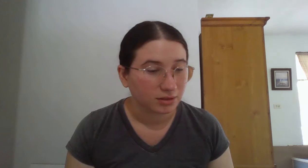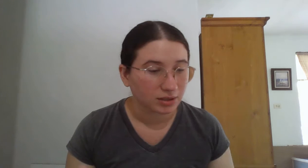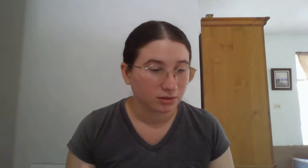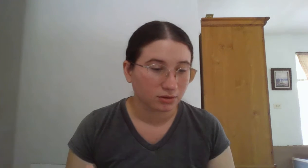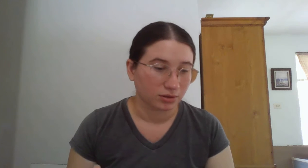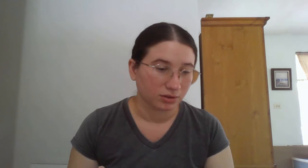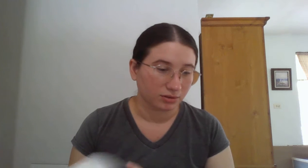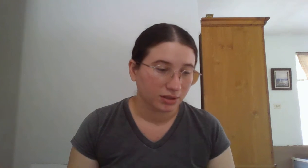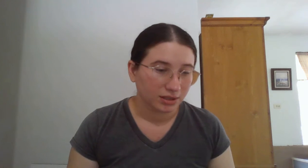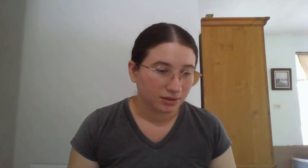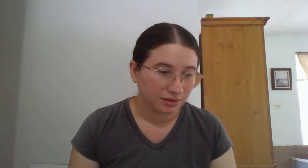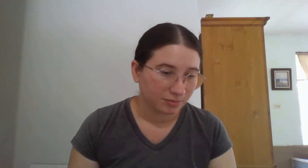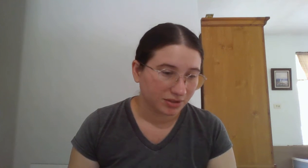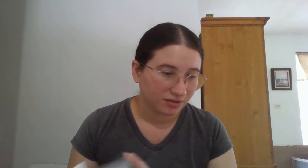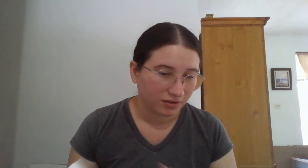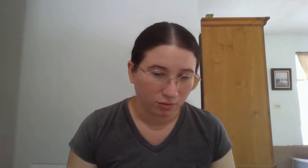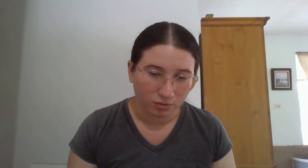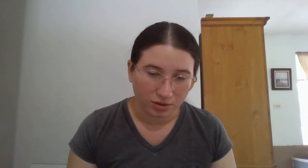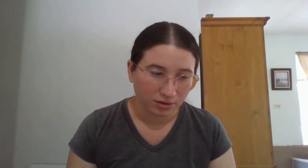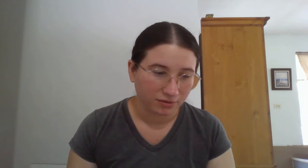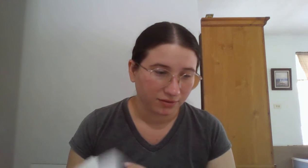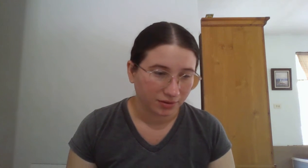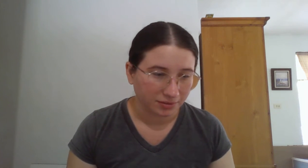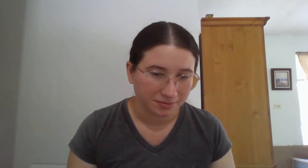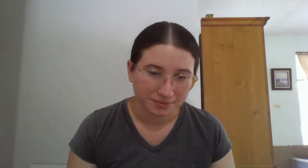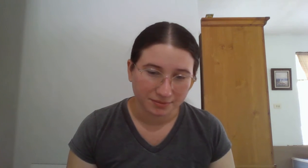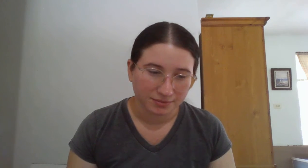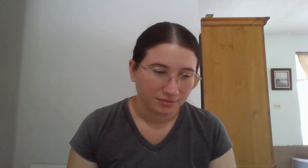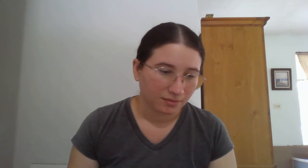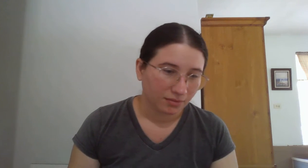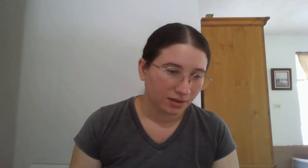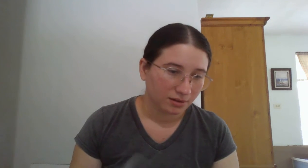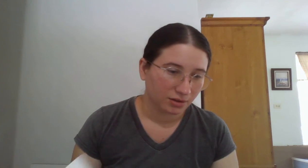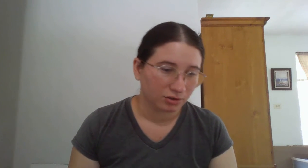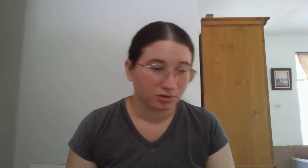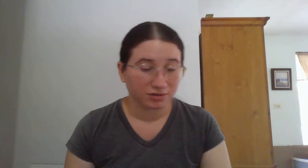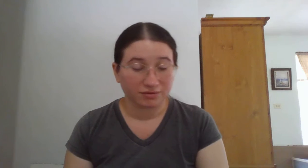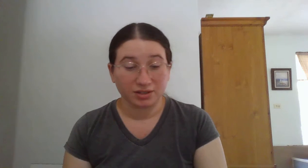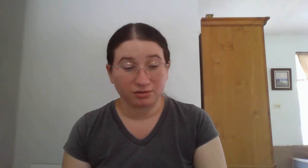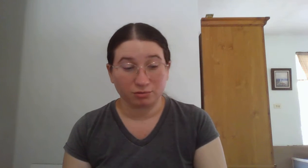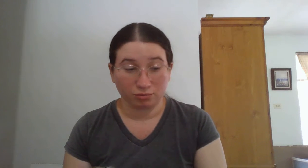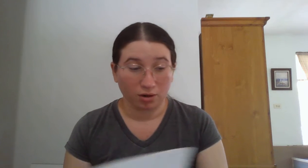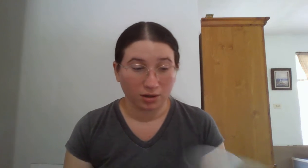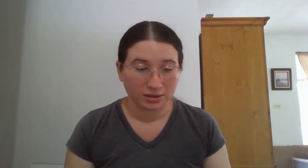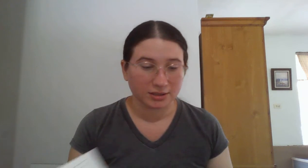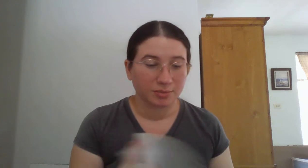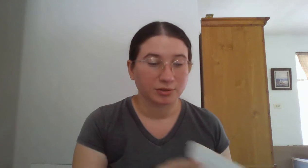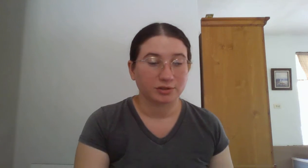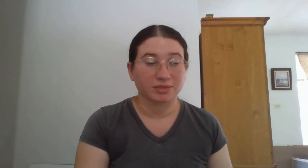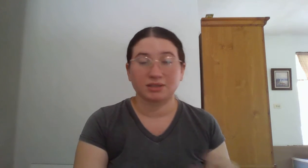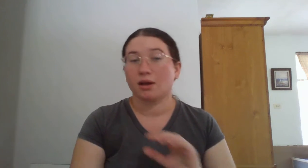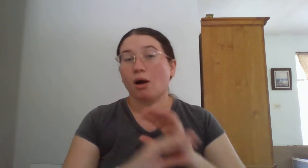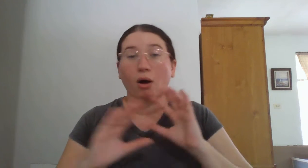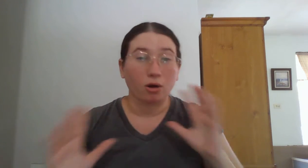it earlier. There's a specific word for the use of this wrong. It's supposed to mean all